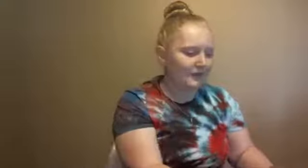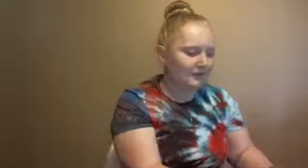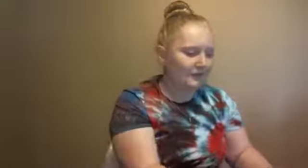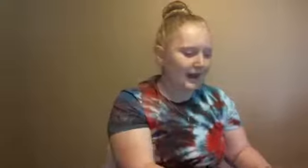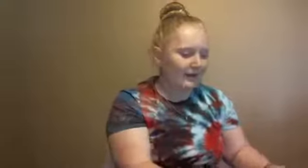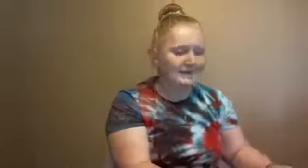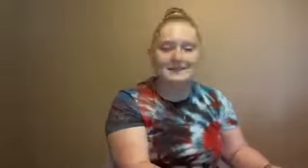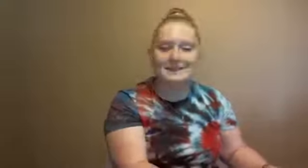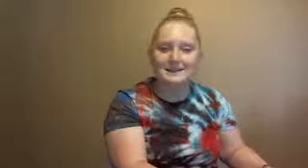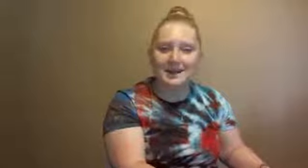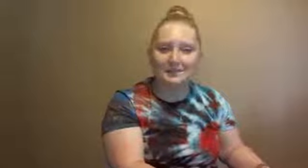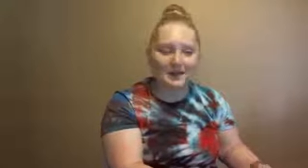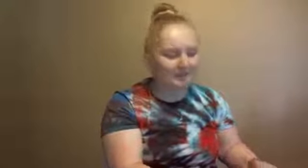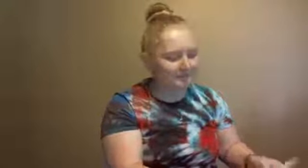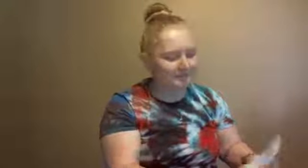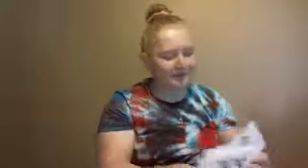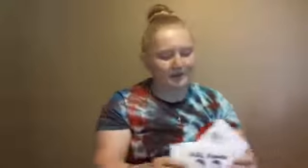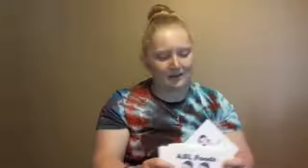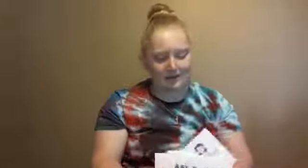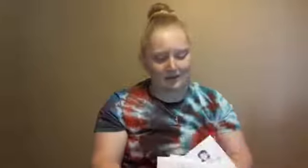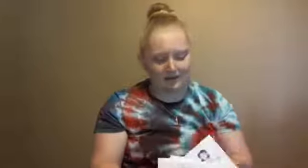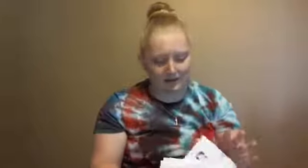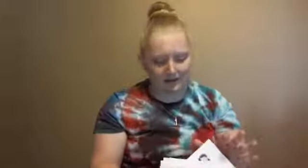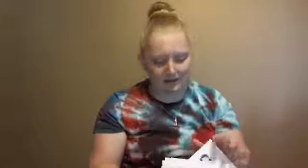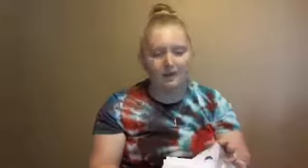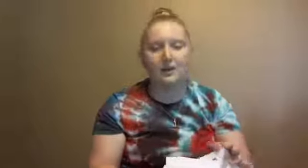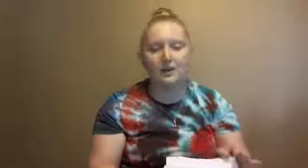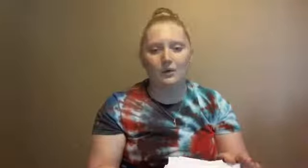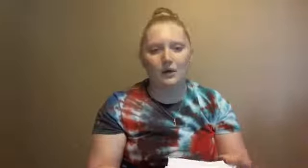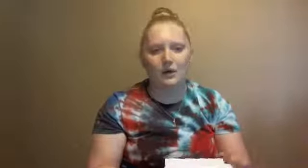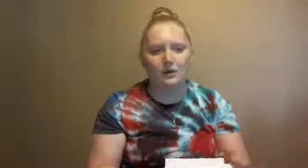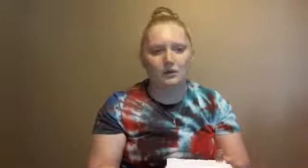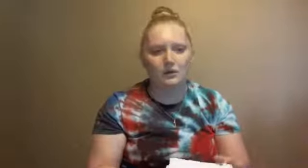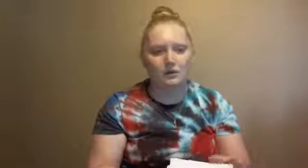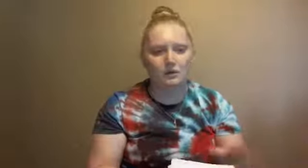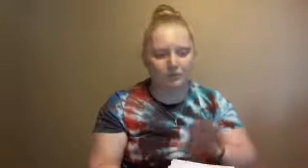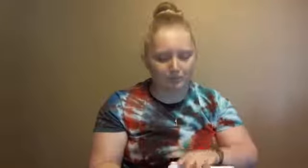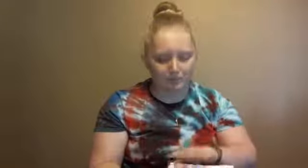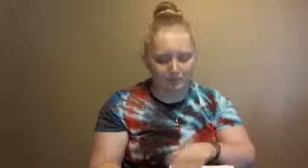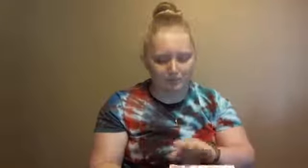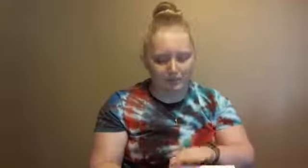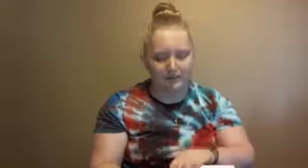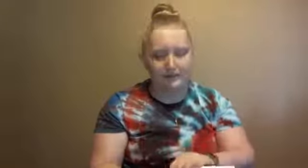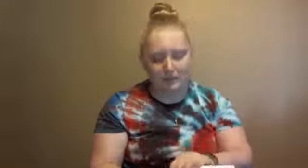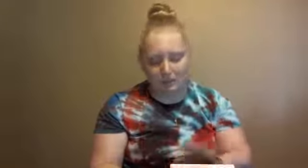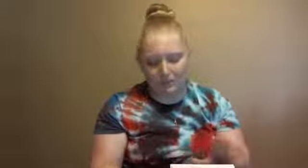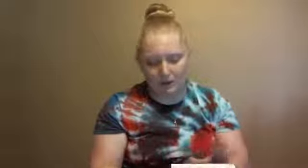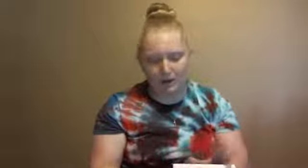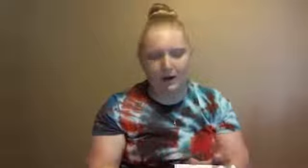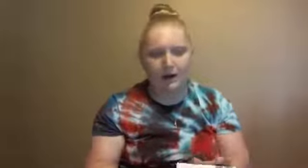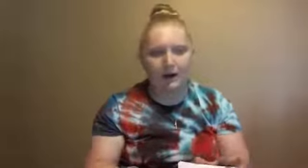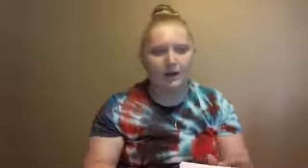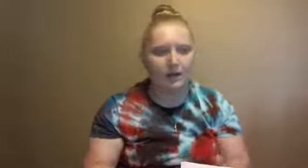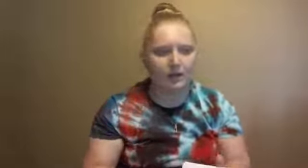So that is napkin. Alright, so since we are a little low